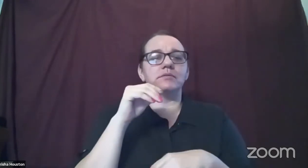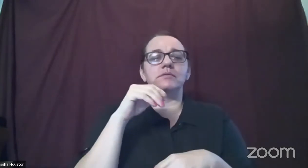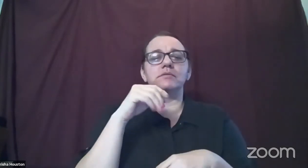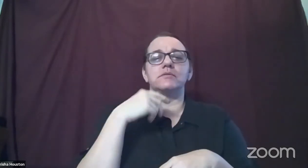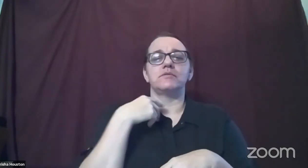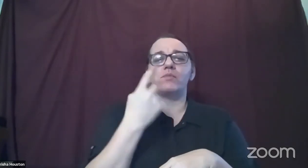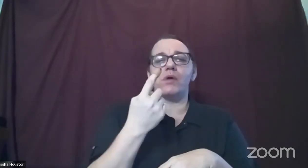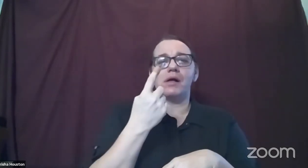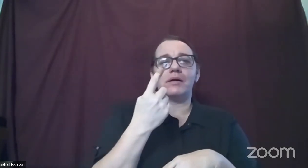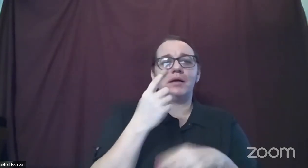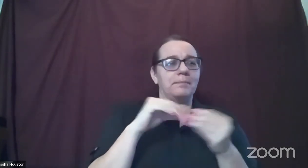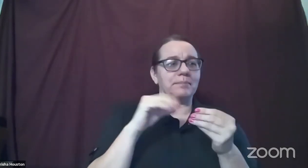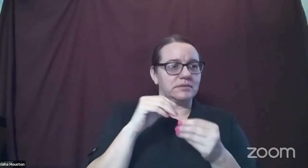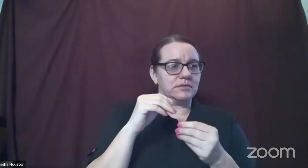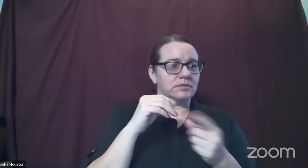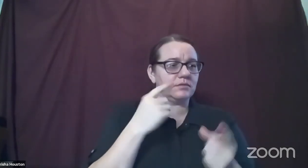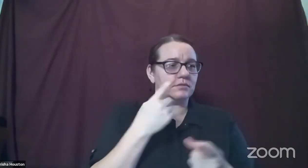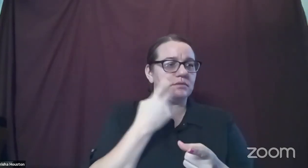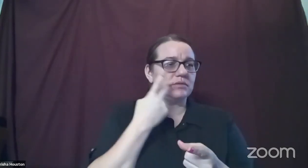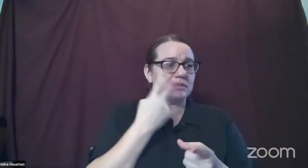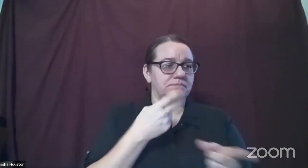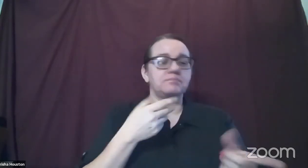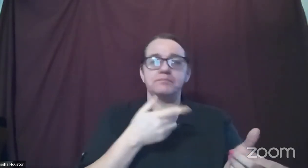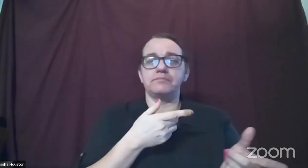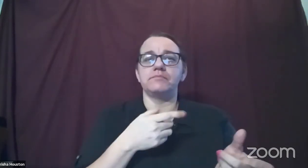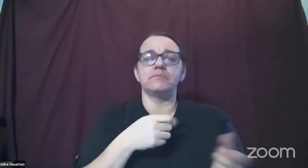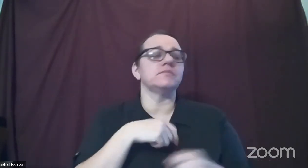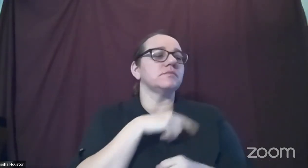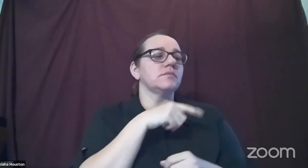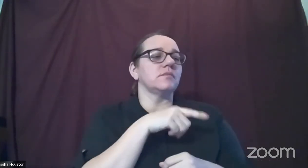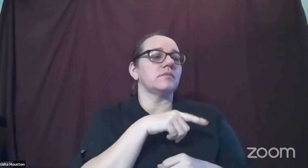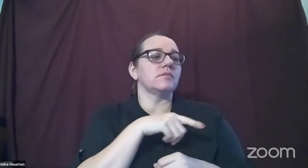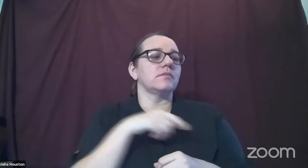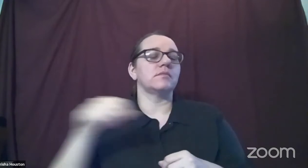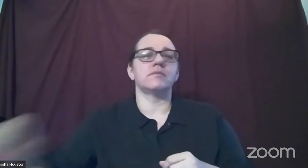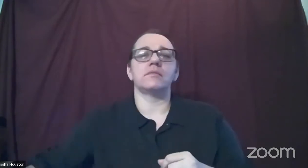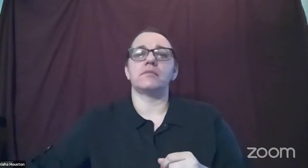So looking to public comments, there was a comment posted.